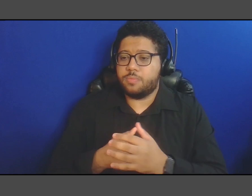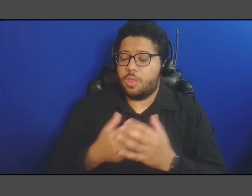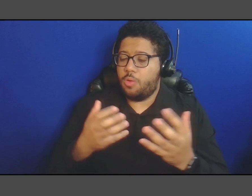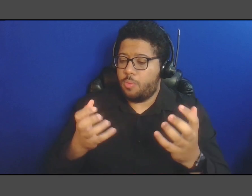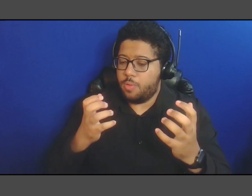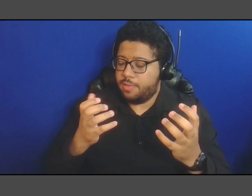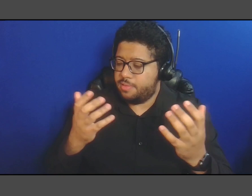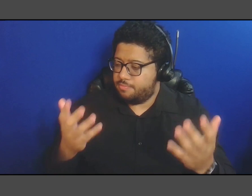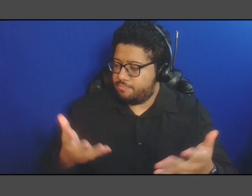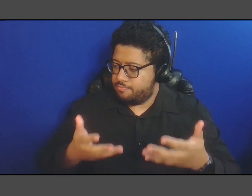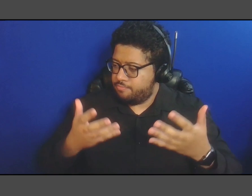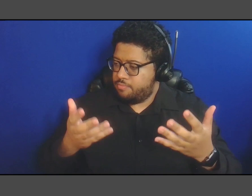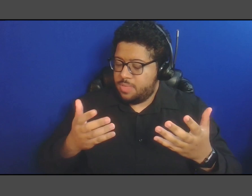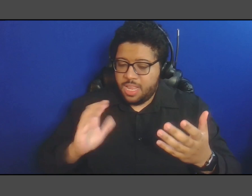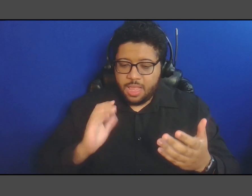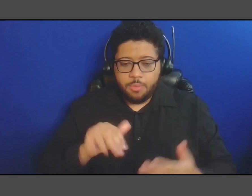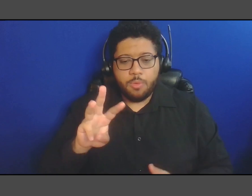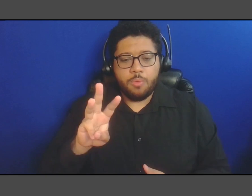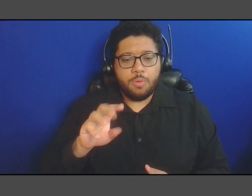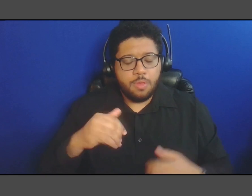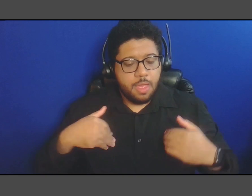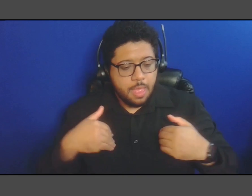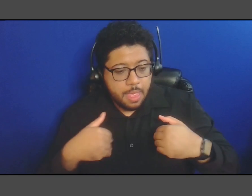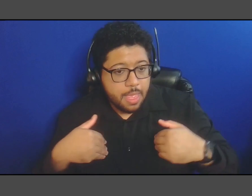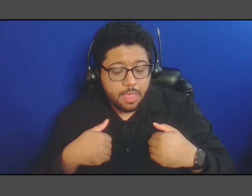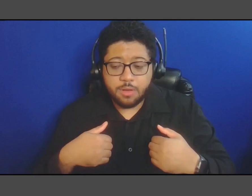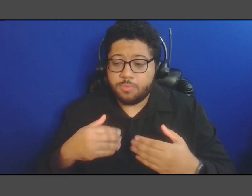wildlife, protect our ecosystems,